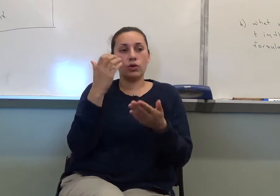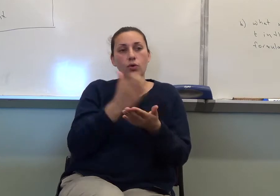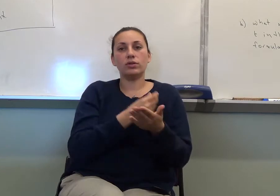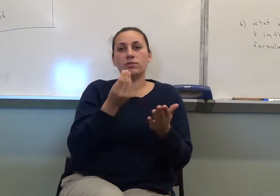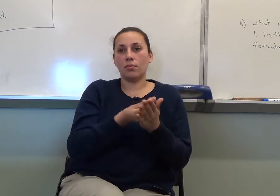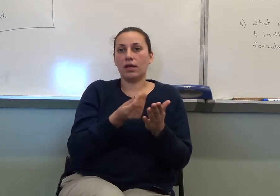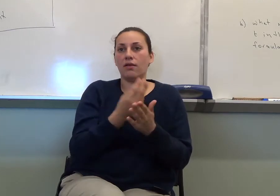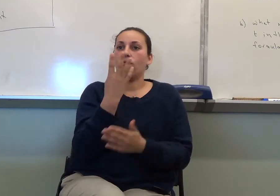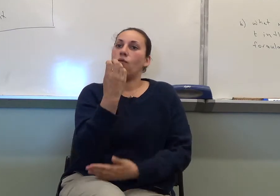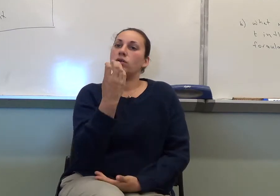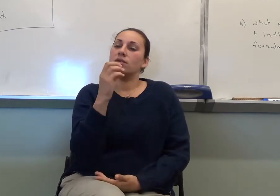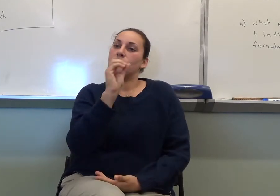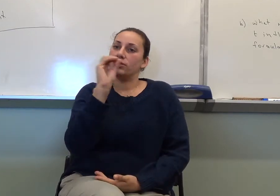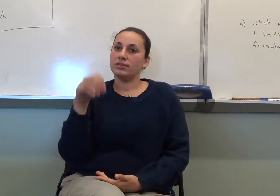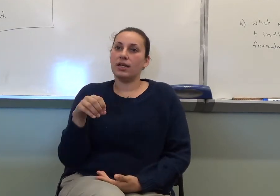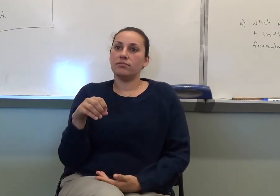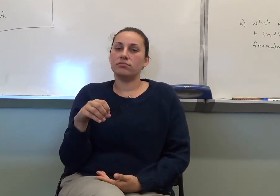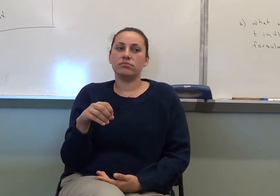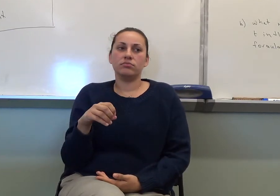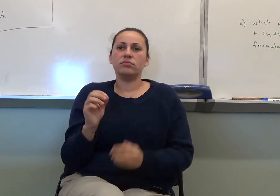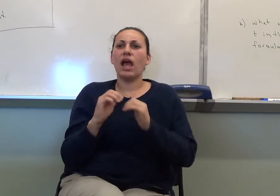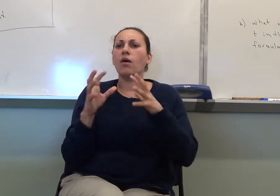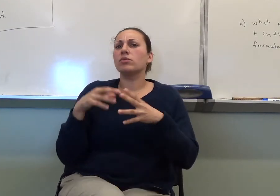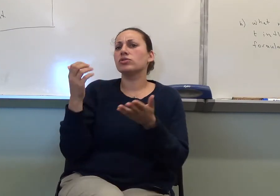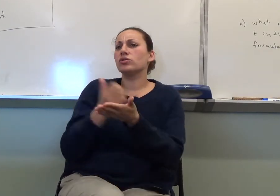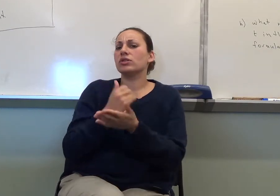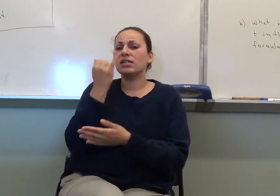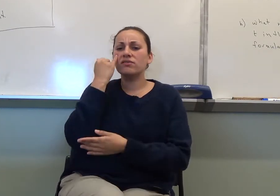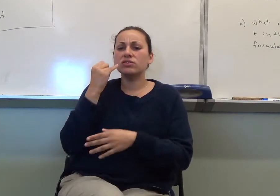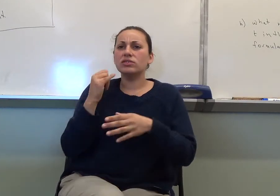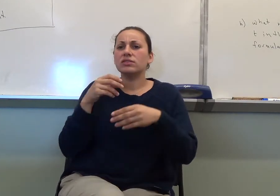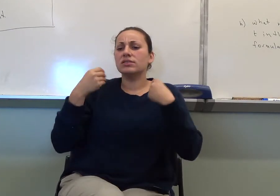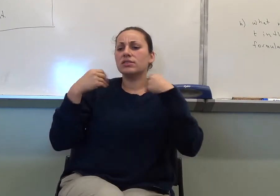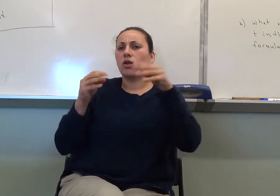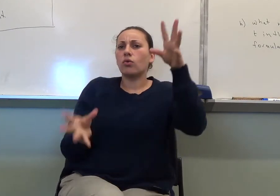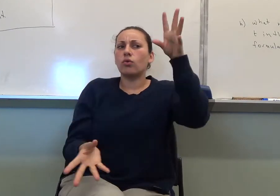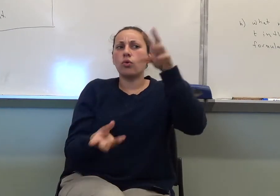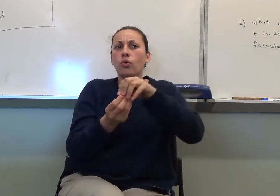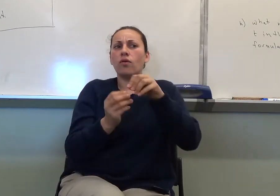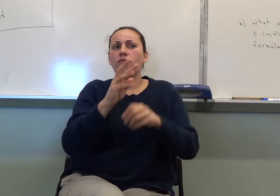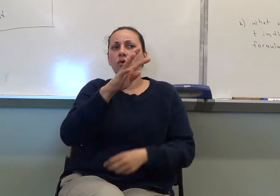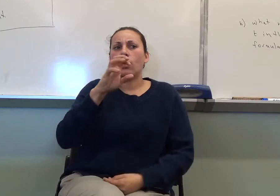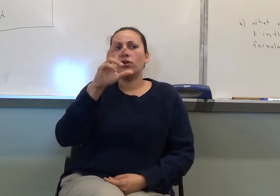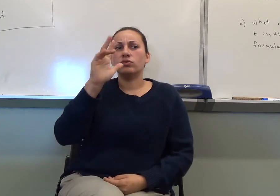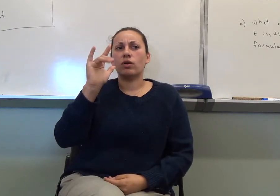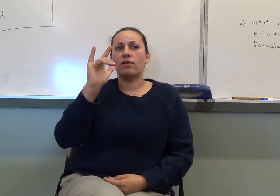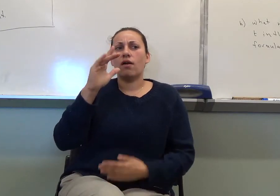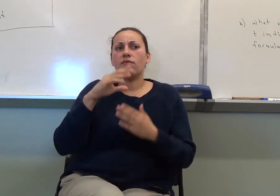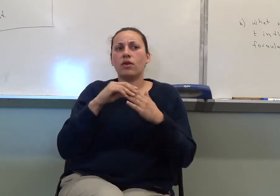Okay, what is her commission if she sells a total of $425?